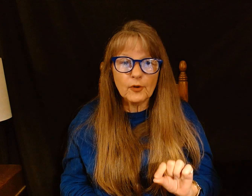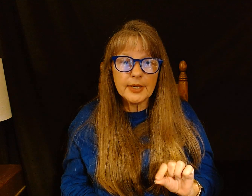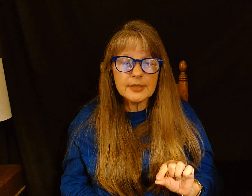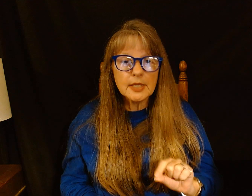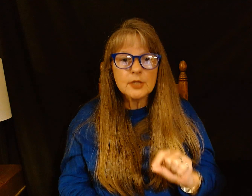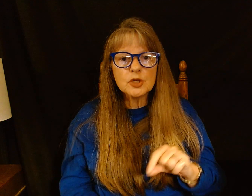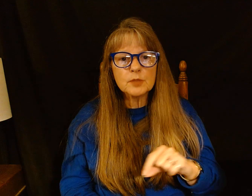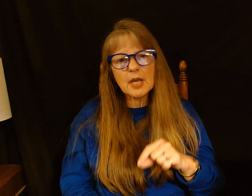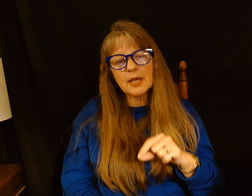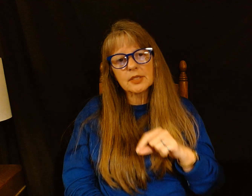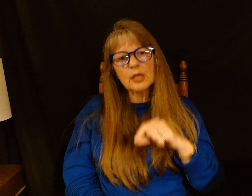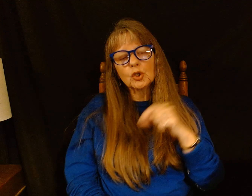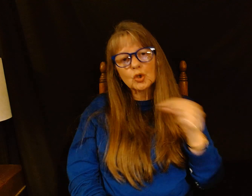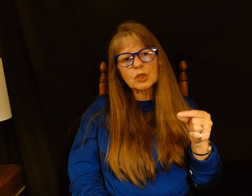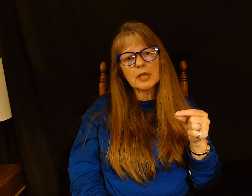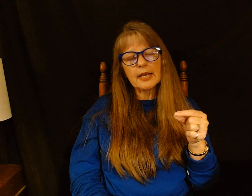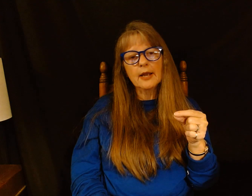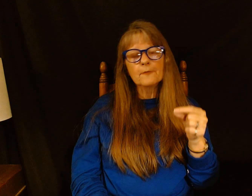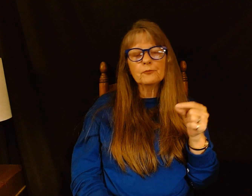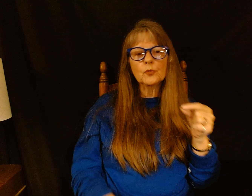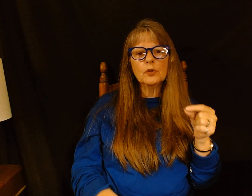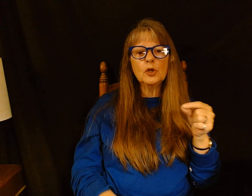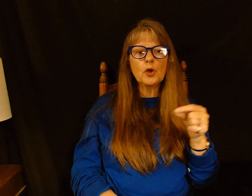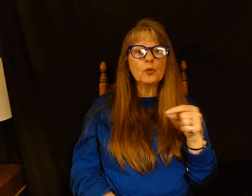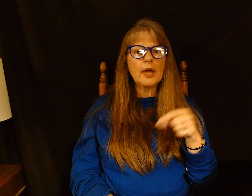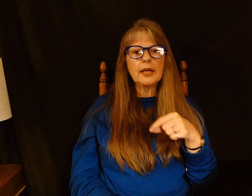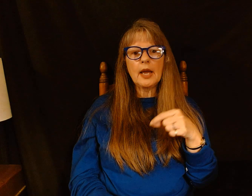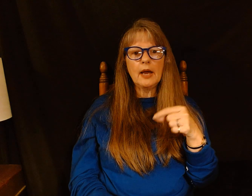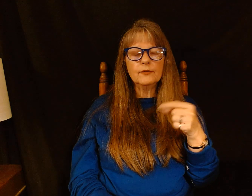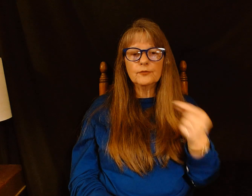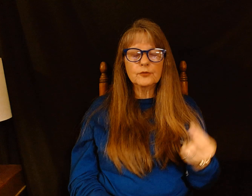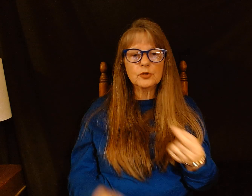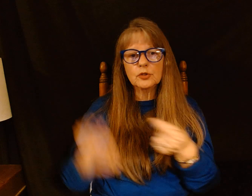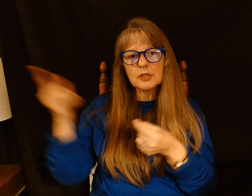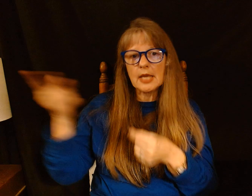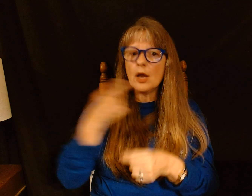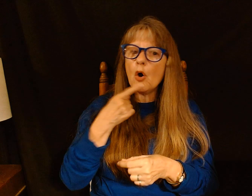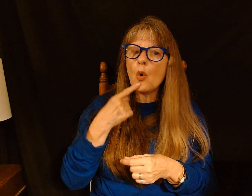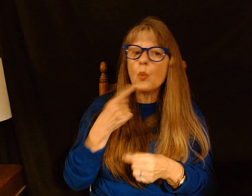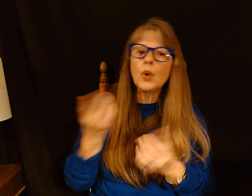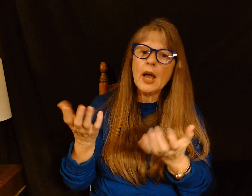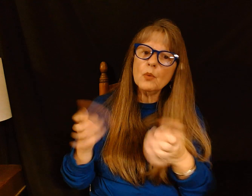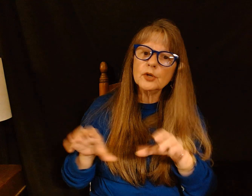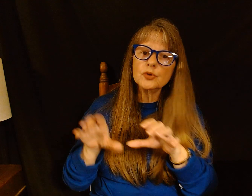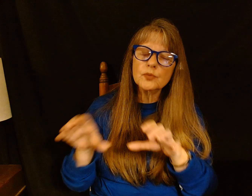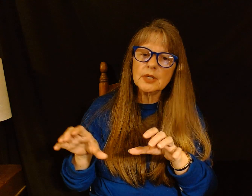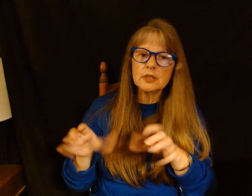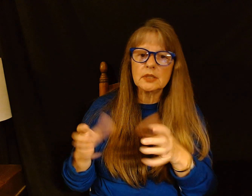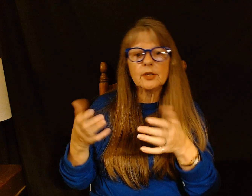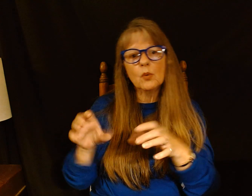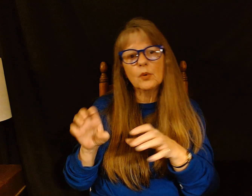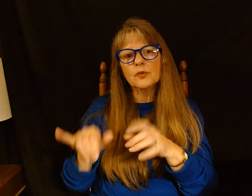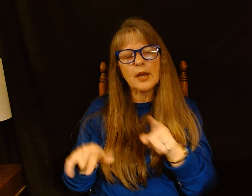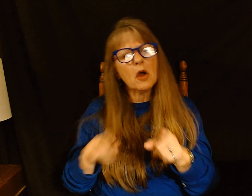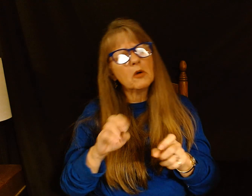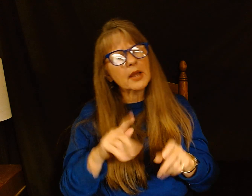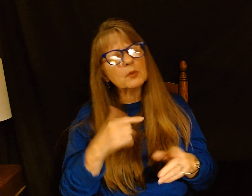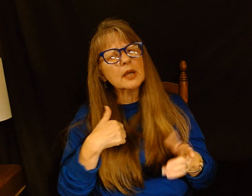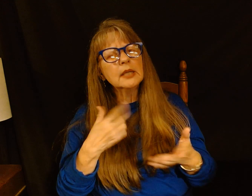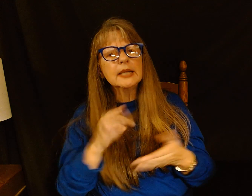it just because it looks like, like I've said, oh, well, I want to do this and I don't want to do that. Oh, okay. Well, let's